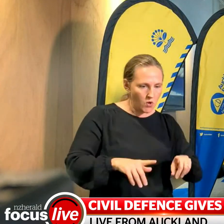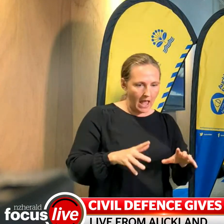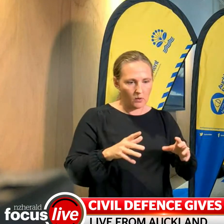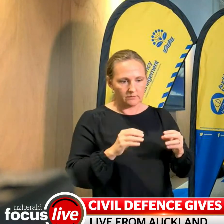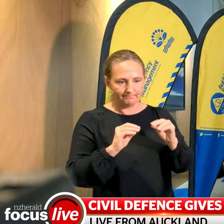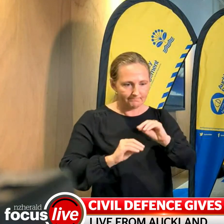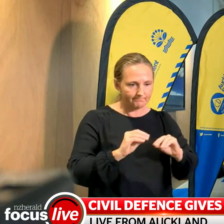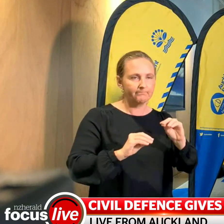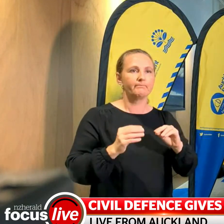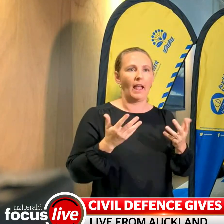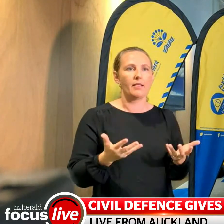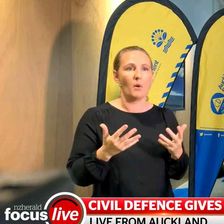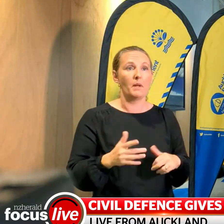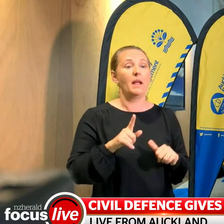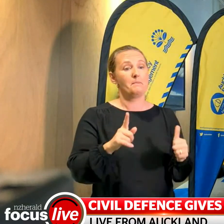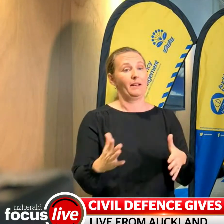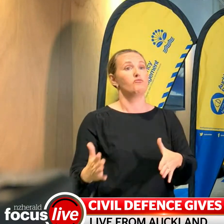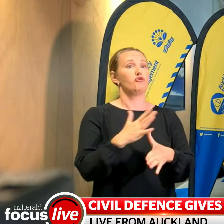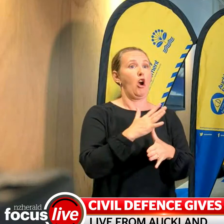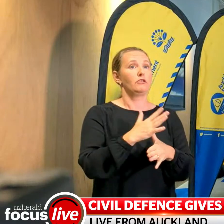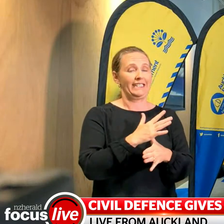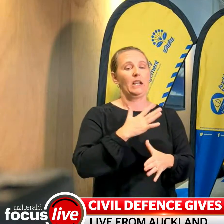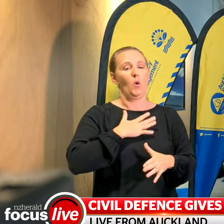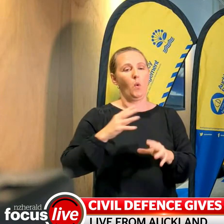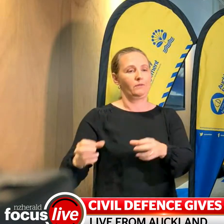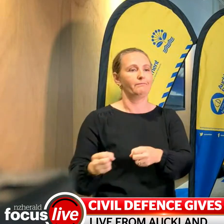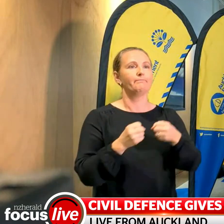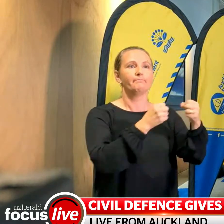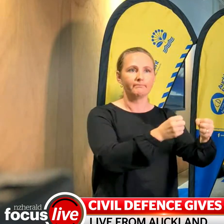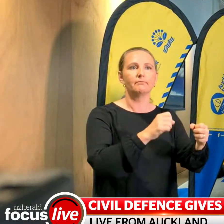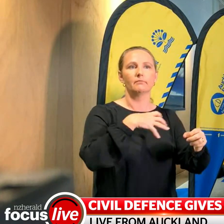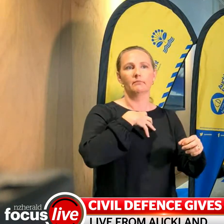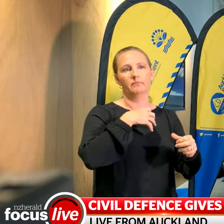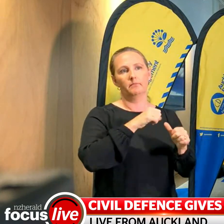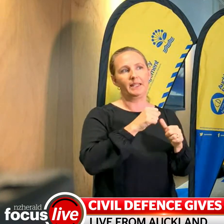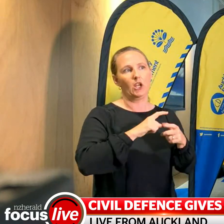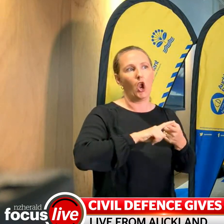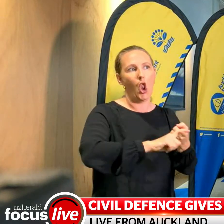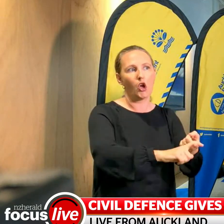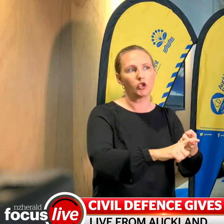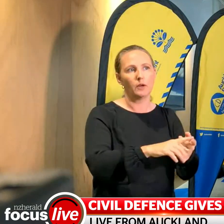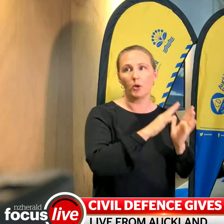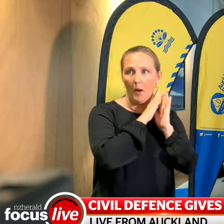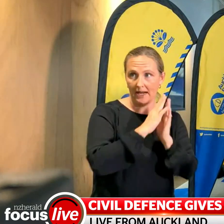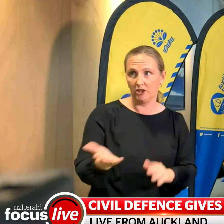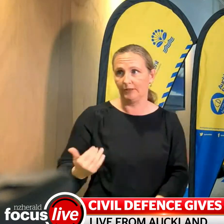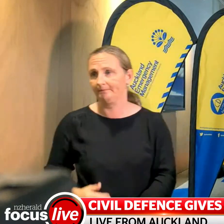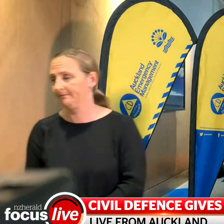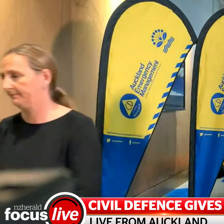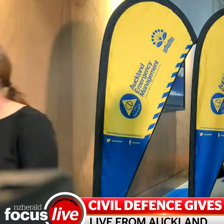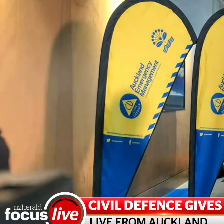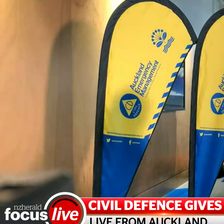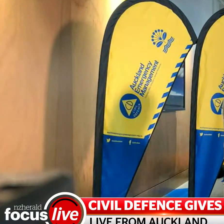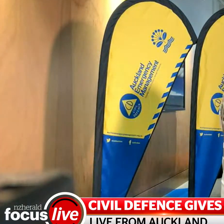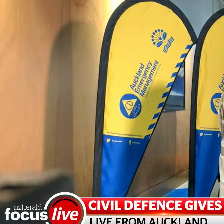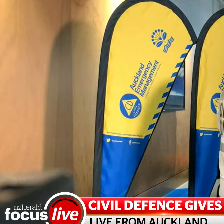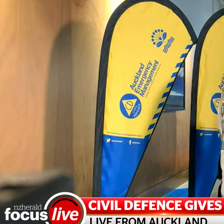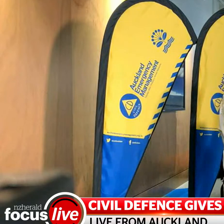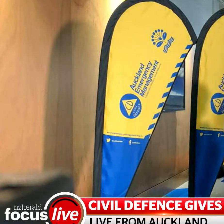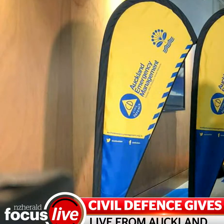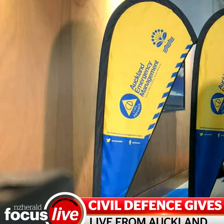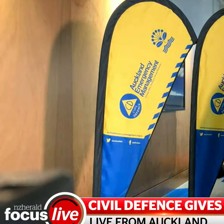situations. But that is our priority, is getting people into more enduring and comfortable accommodation. And for Ron, is there any damage